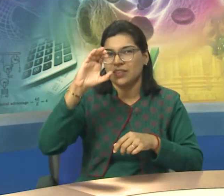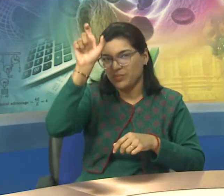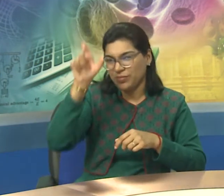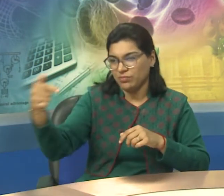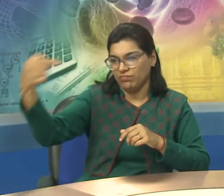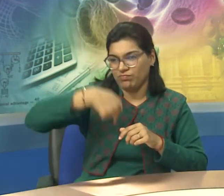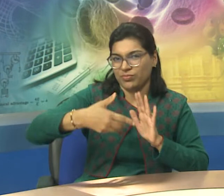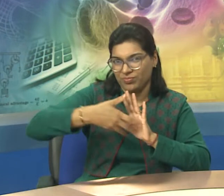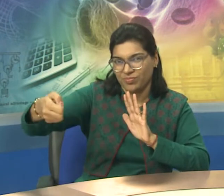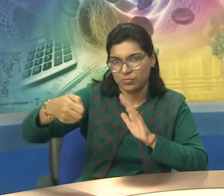infusion.